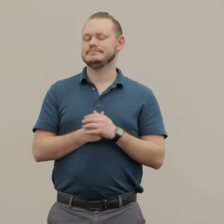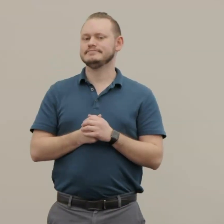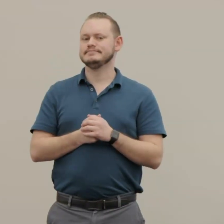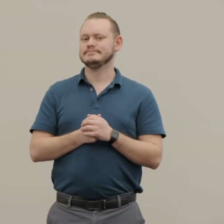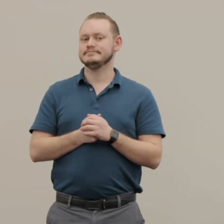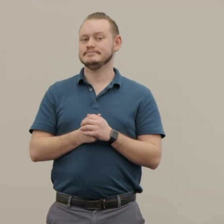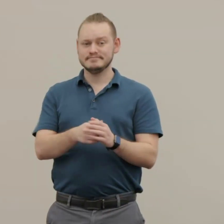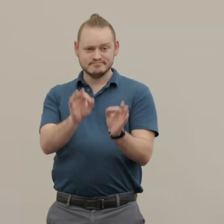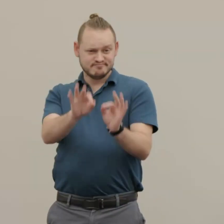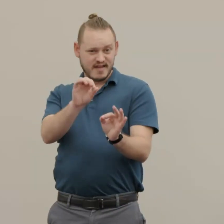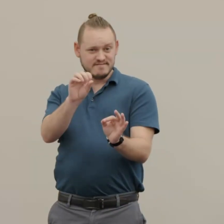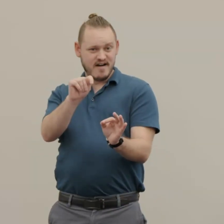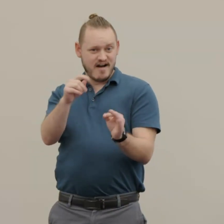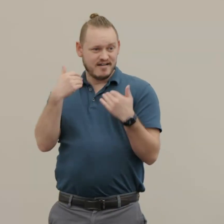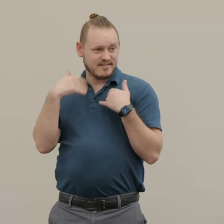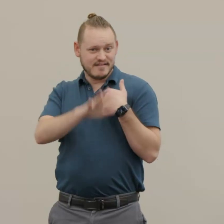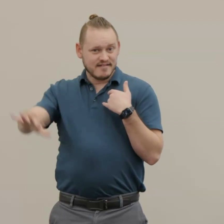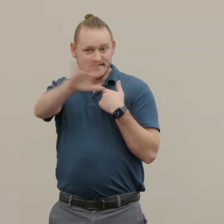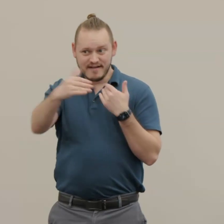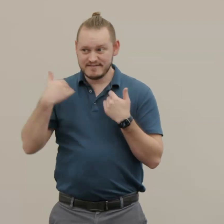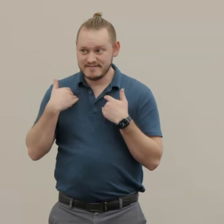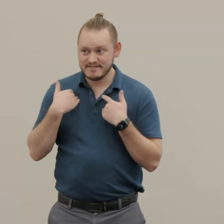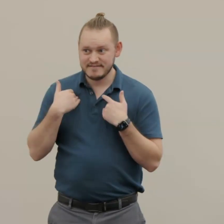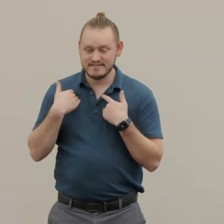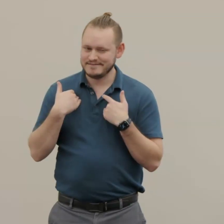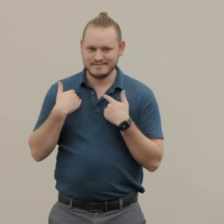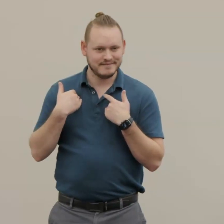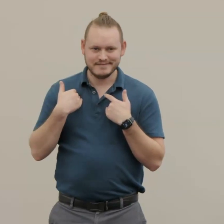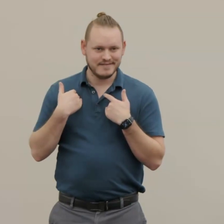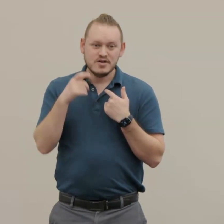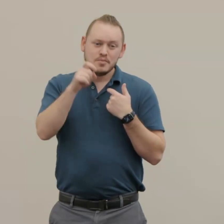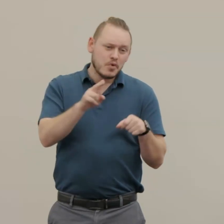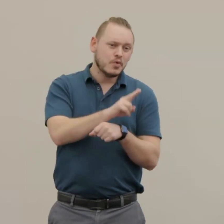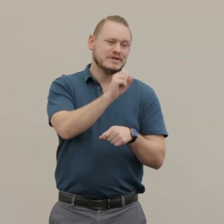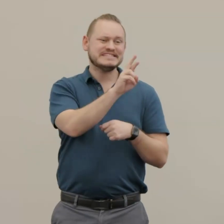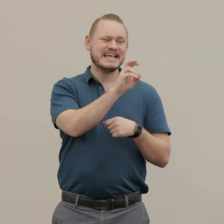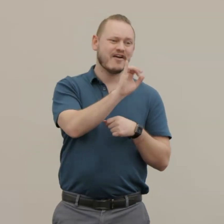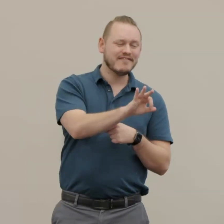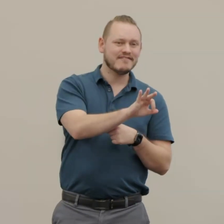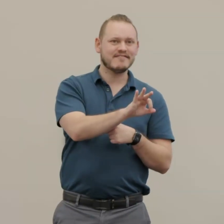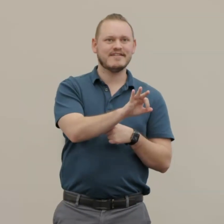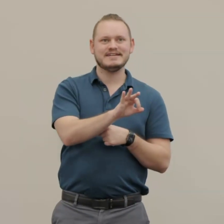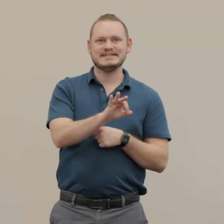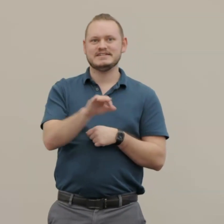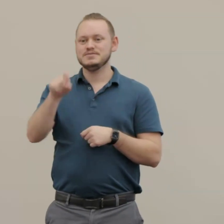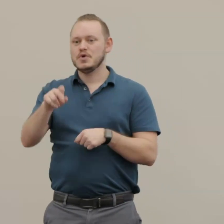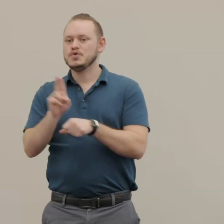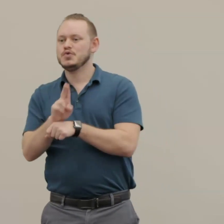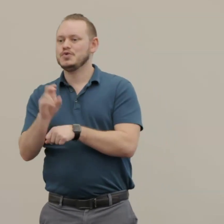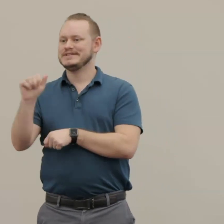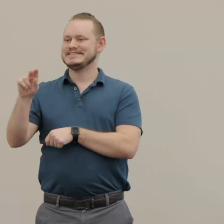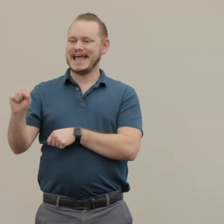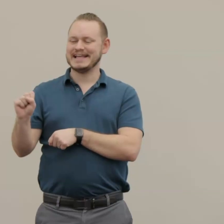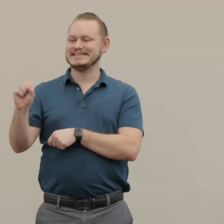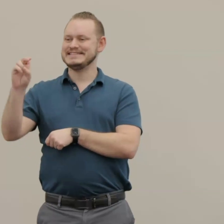Is there a perfect font out there? Are you supposed to use serif or sans serif? You know,